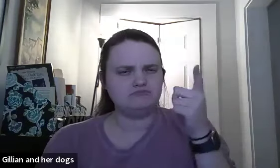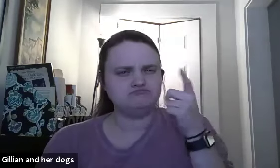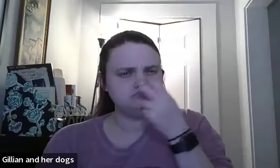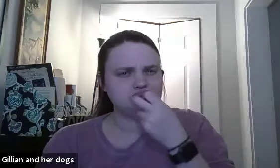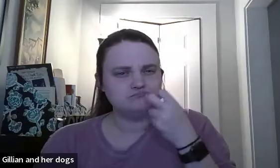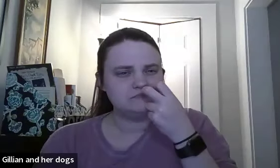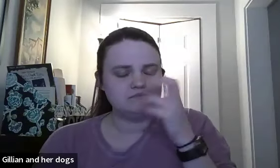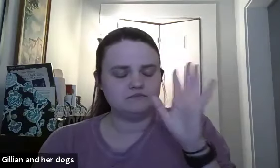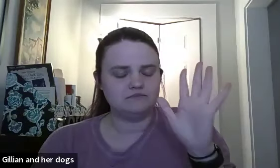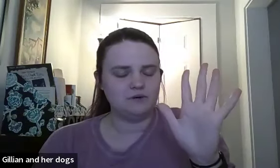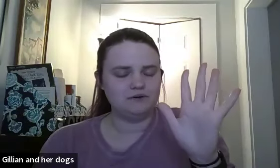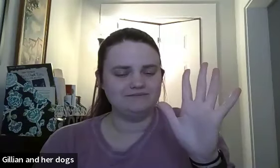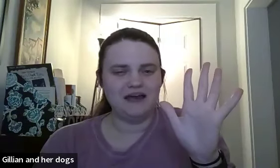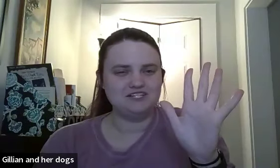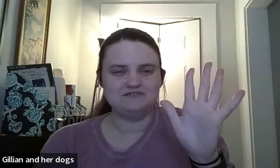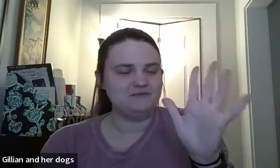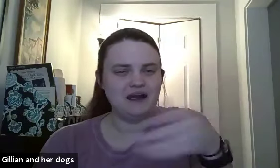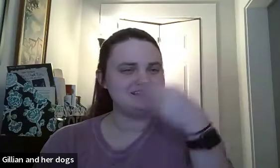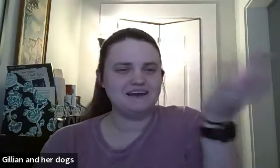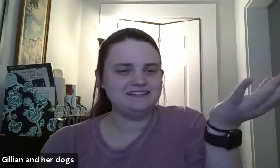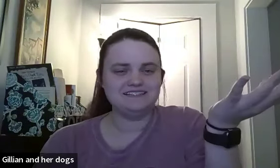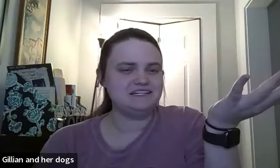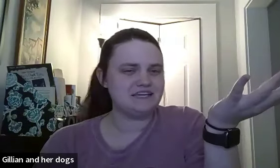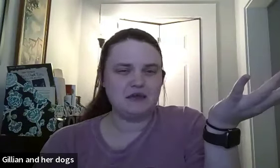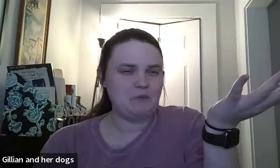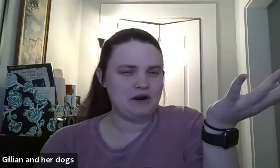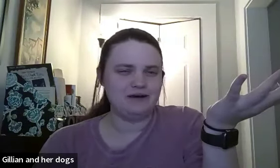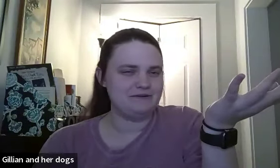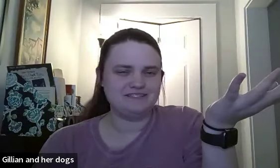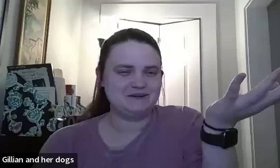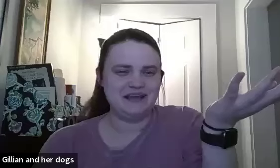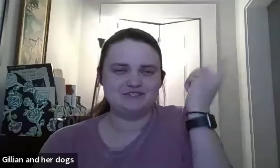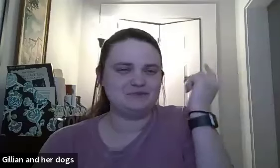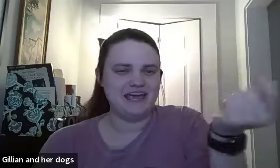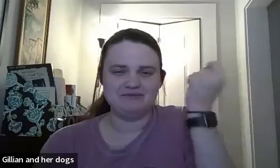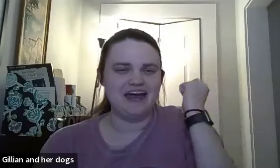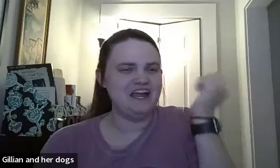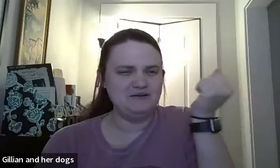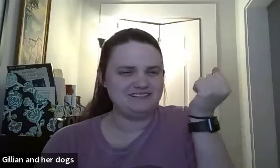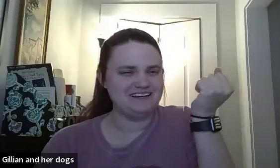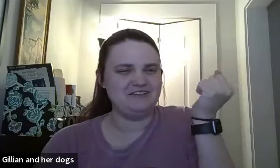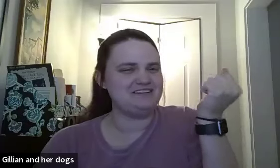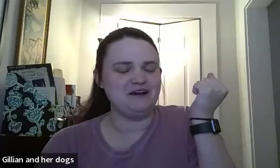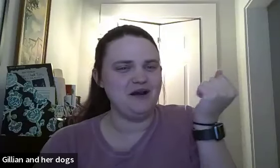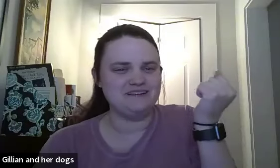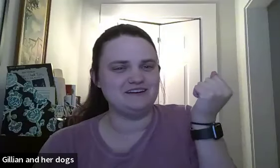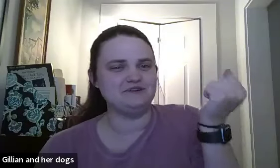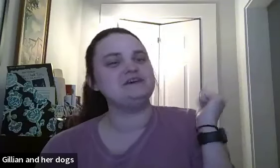like, hold on. I signed it, didn't say a word of what I was doing. I just went ahead with that. I knew I was going to do that too. I caught myself with